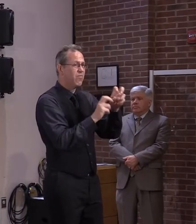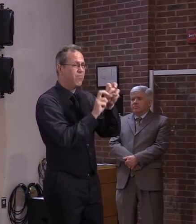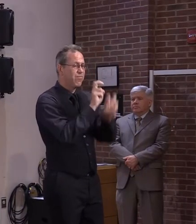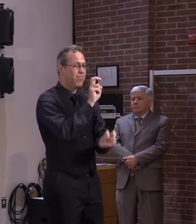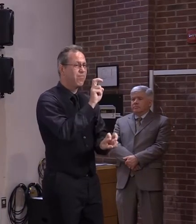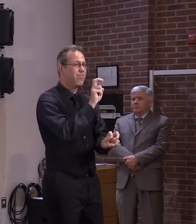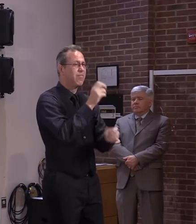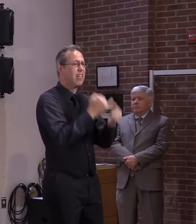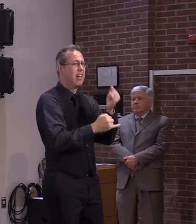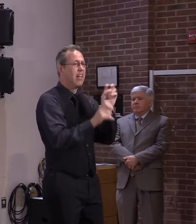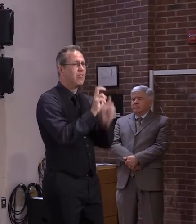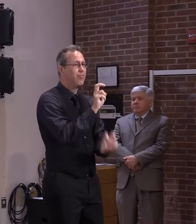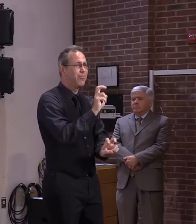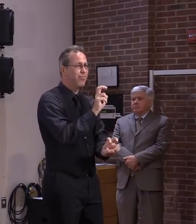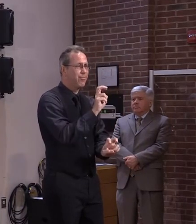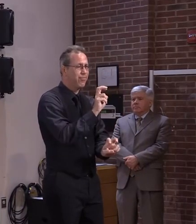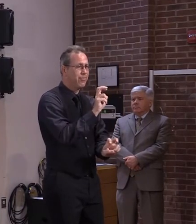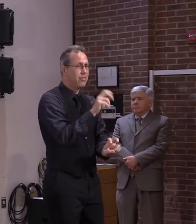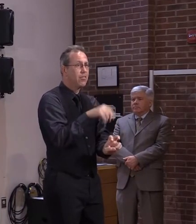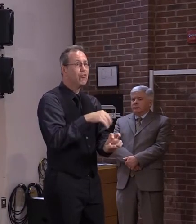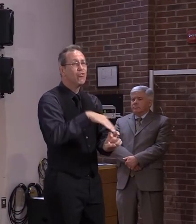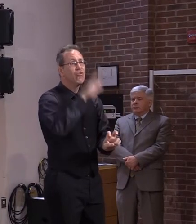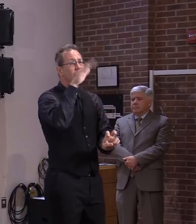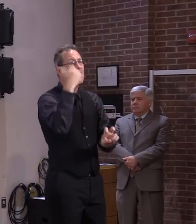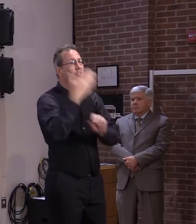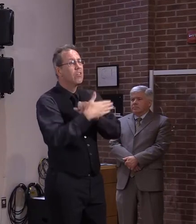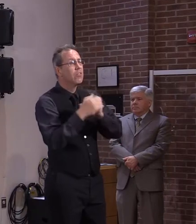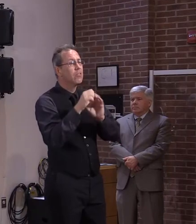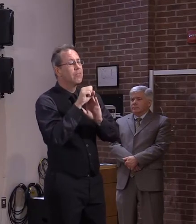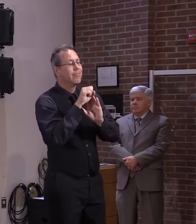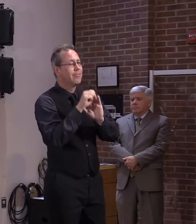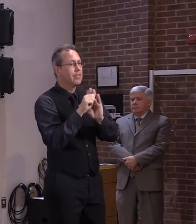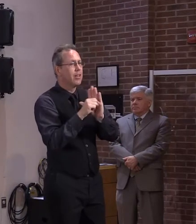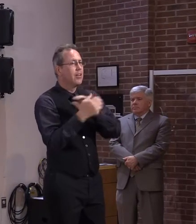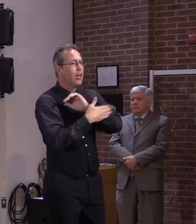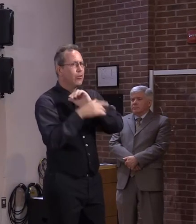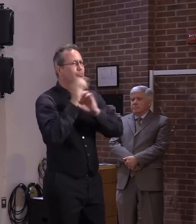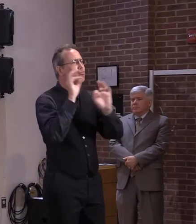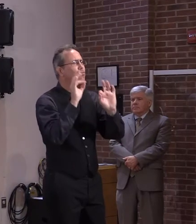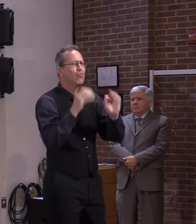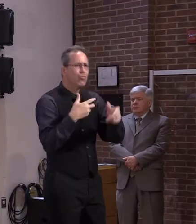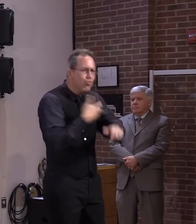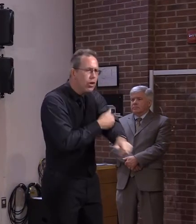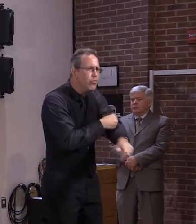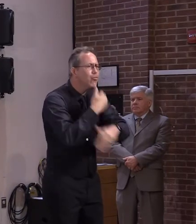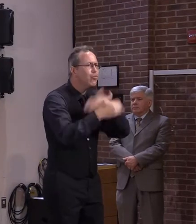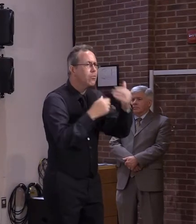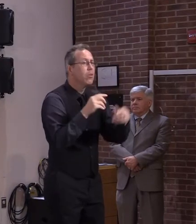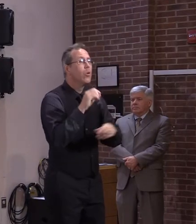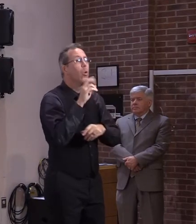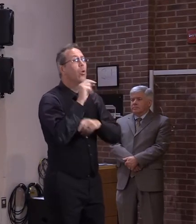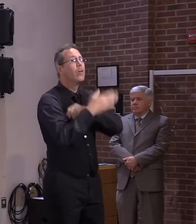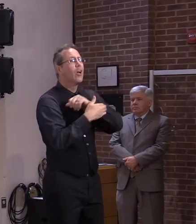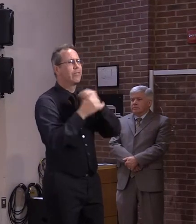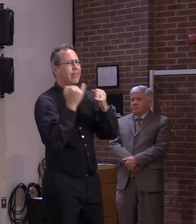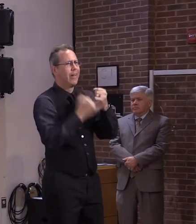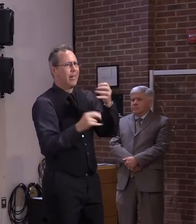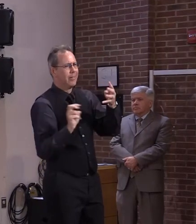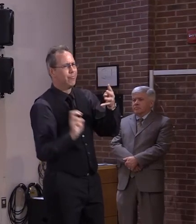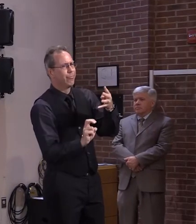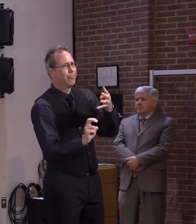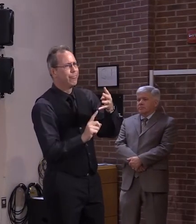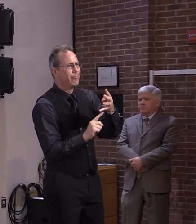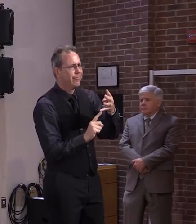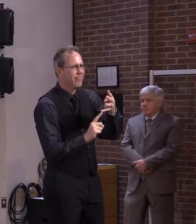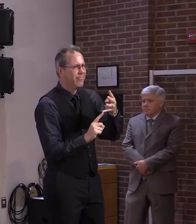third lowest county. So many, and they're in the low 70s%, where many of the